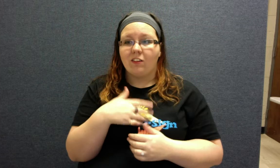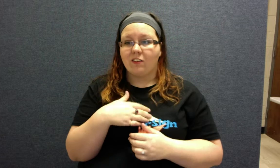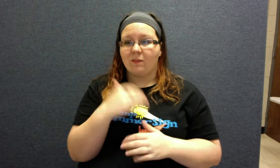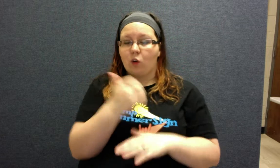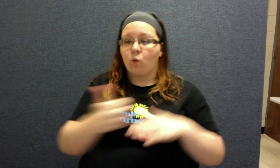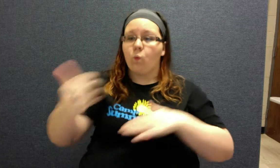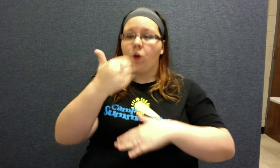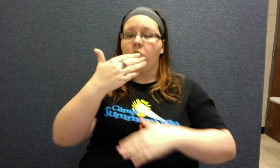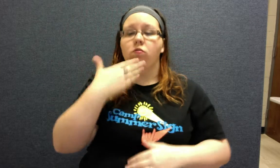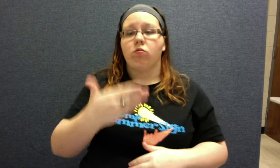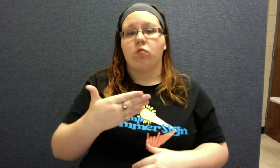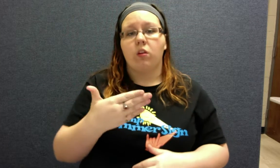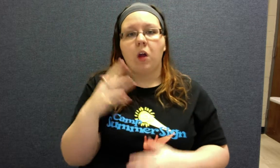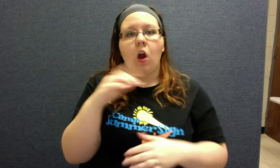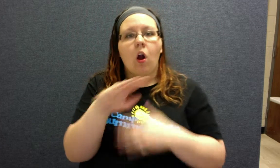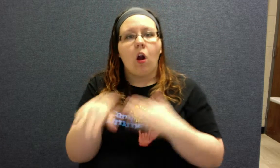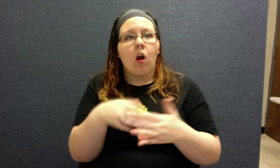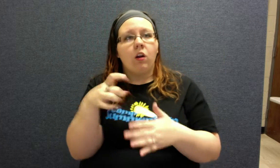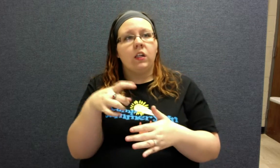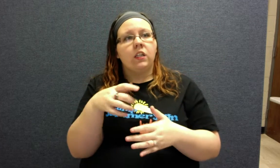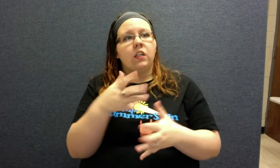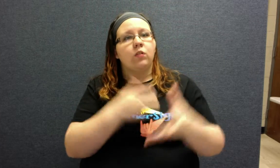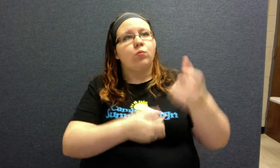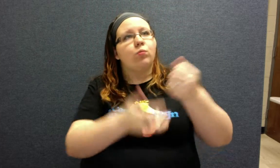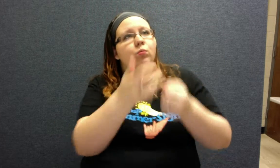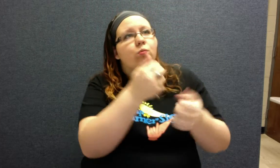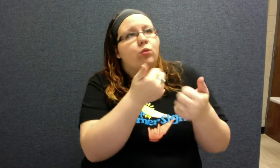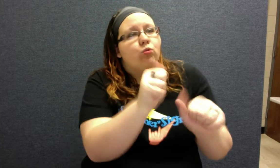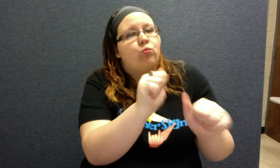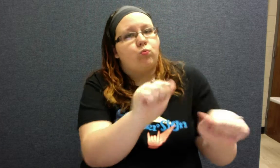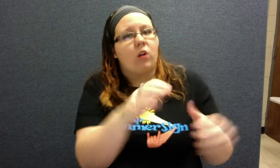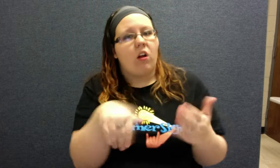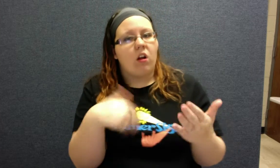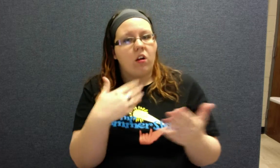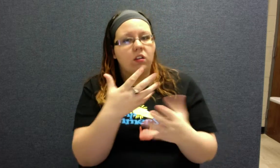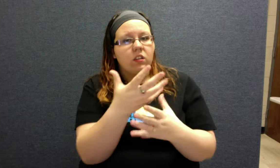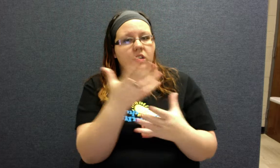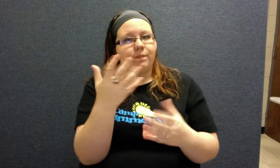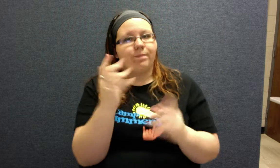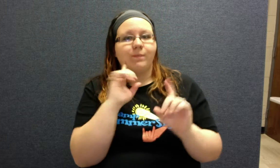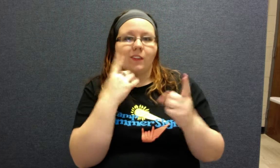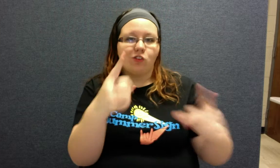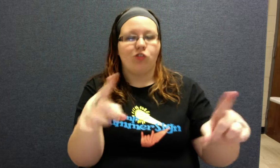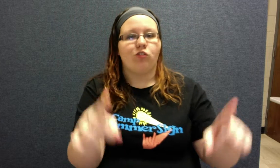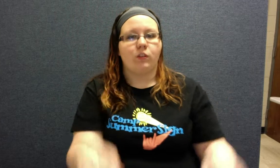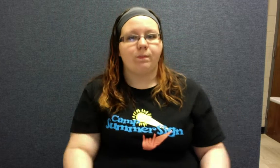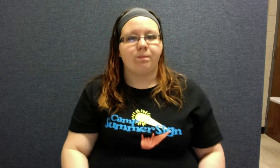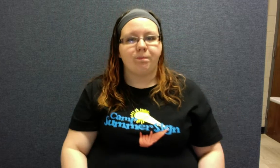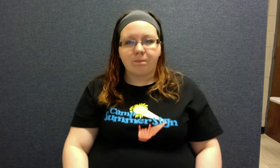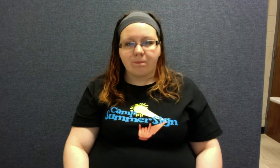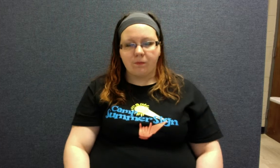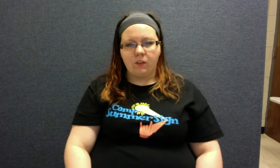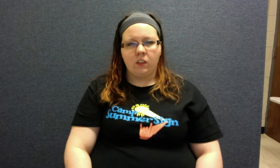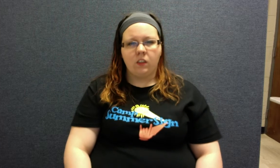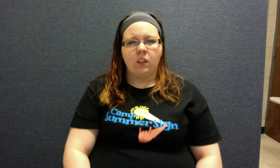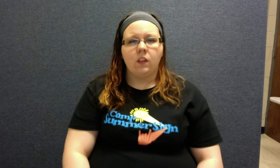me why I joined the military in the first place if I knew it was somewhere that didn't accept people like me. So to me, in this